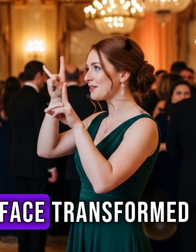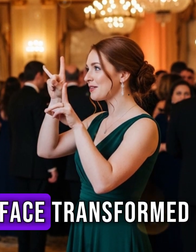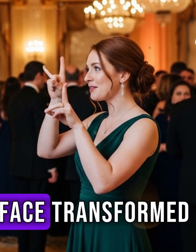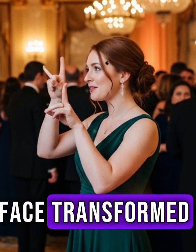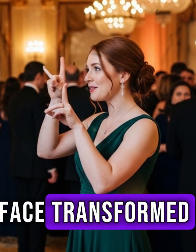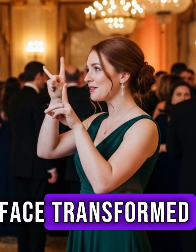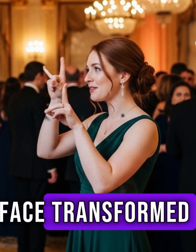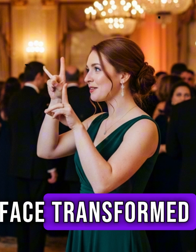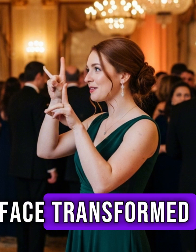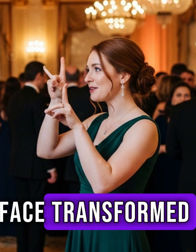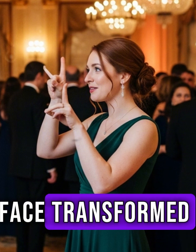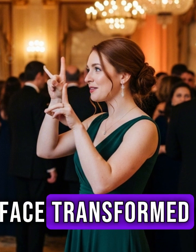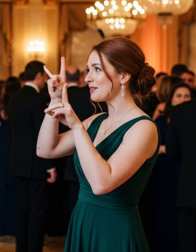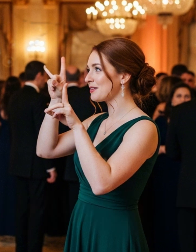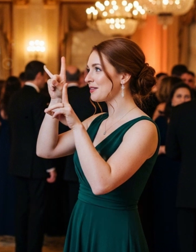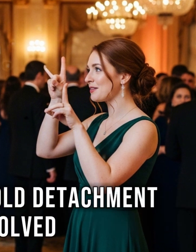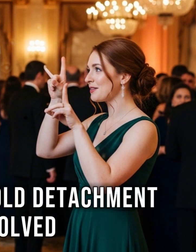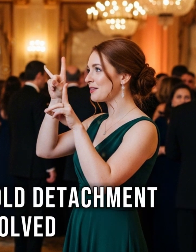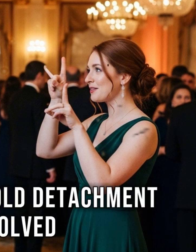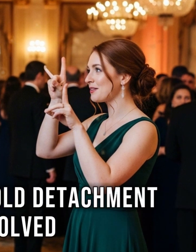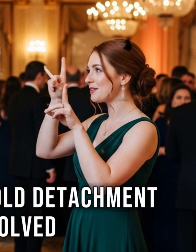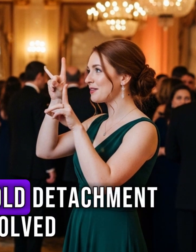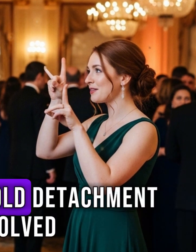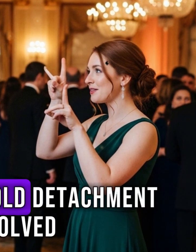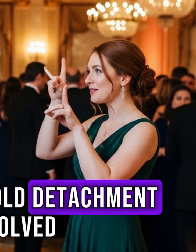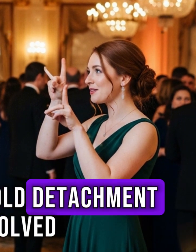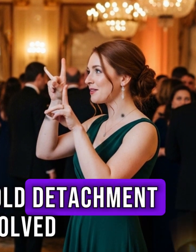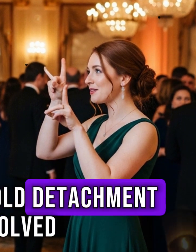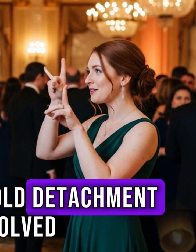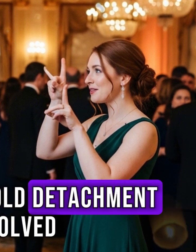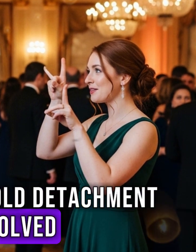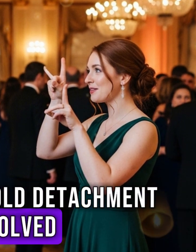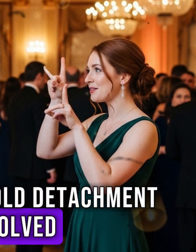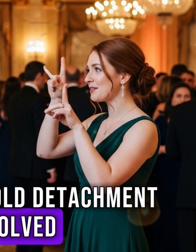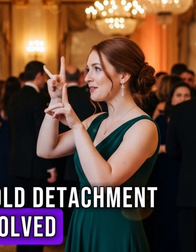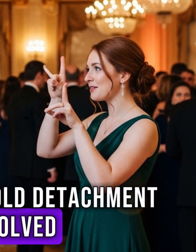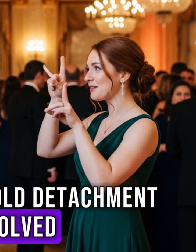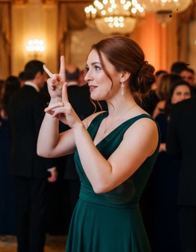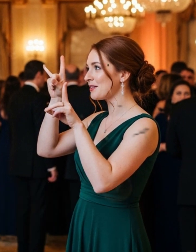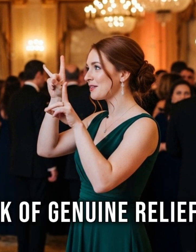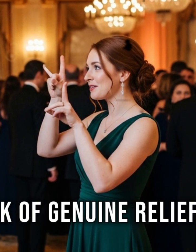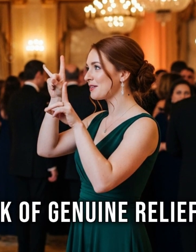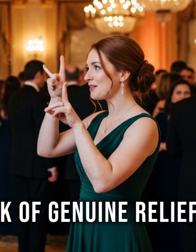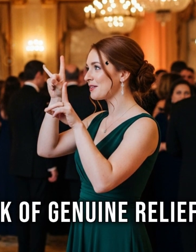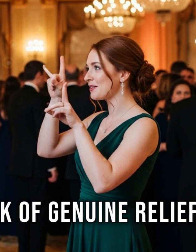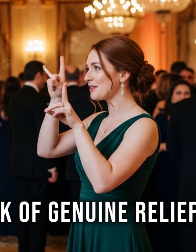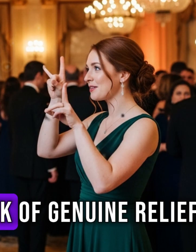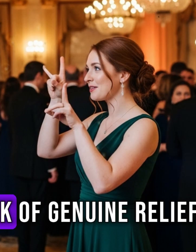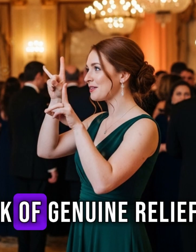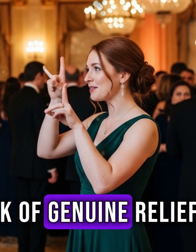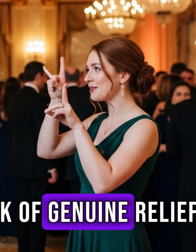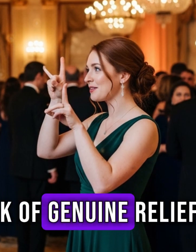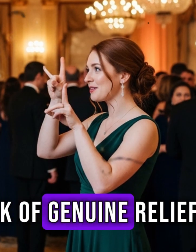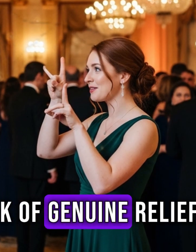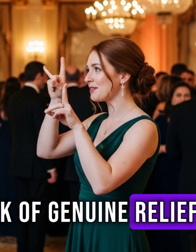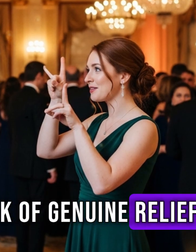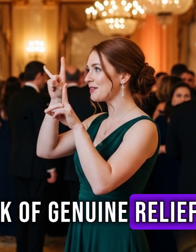face transformed. The mask of cold detachment dissolved, replaced by a look of genuine relief that